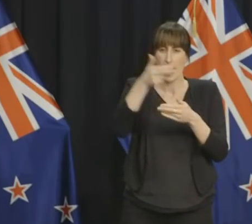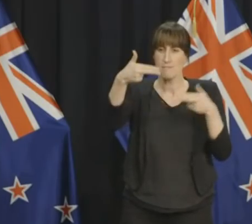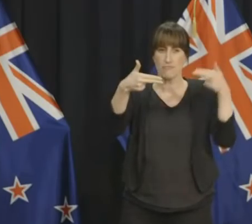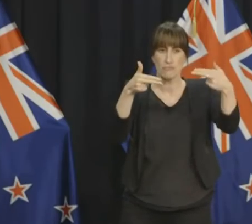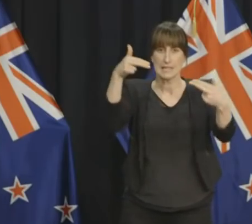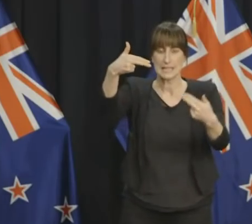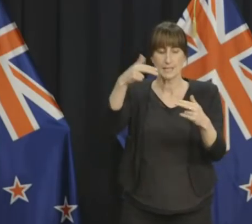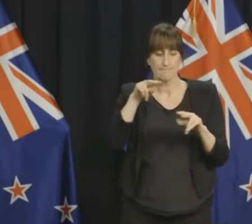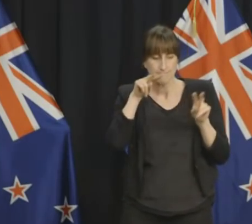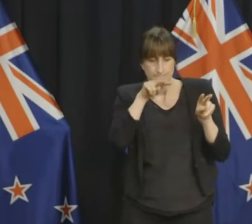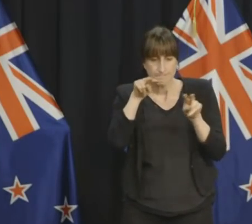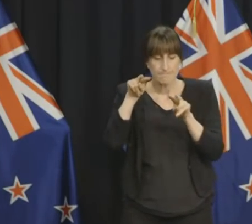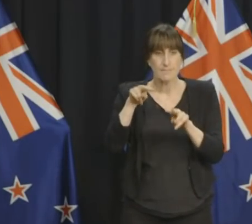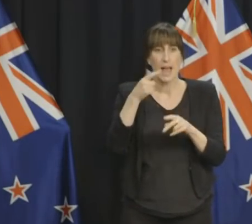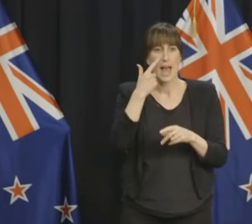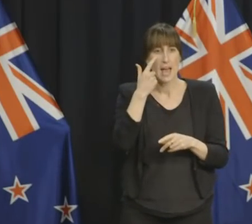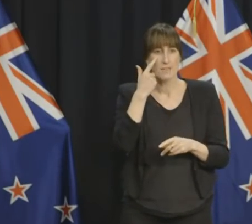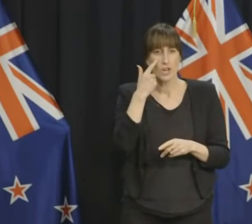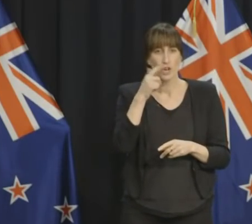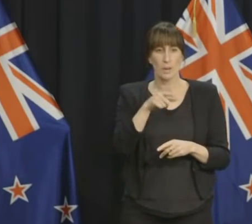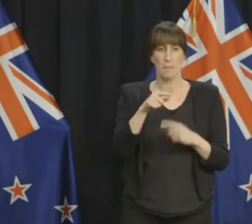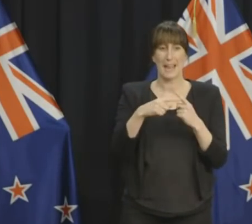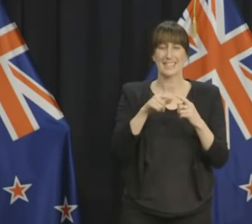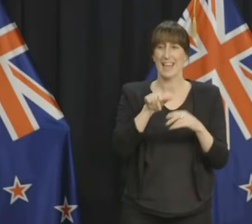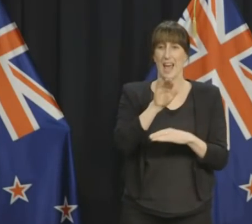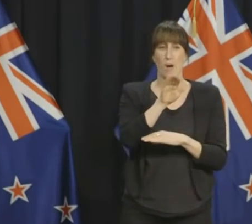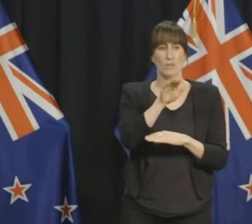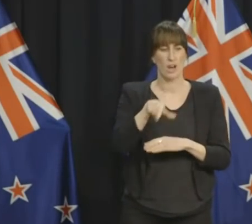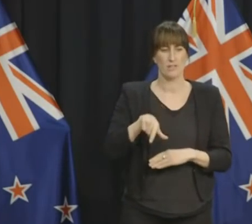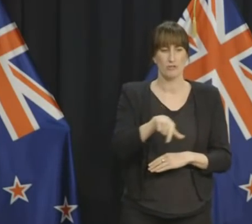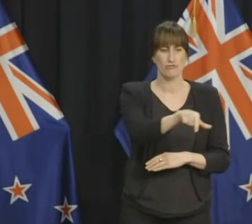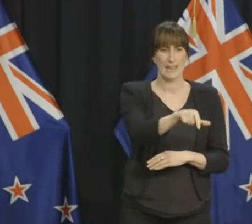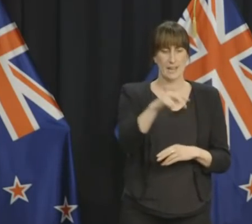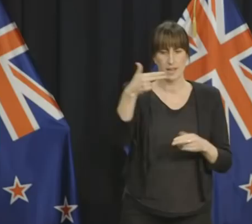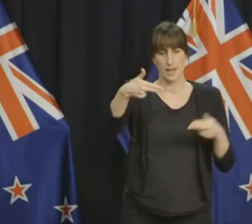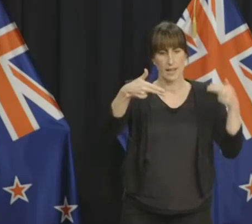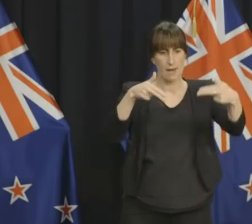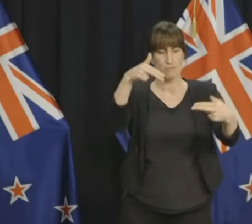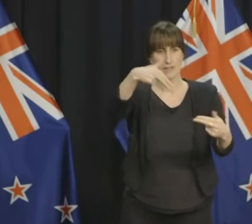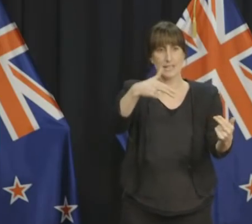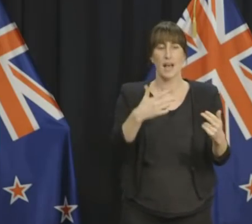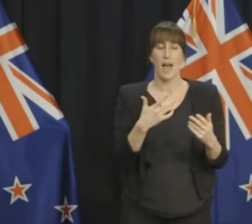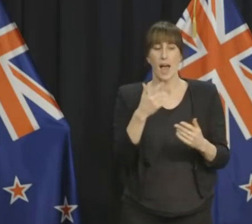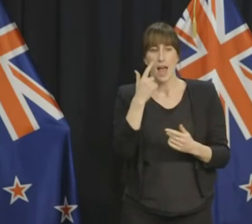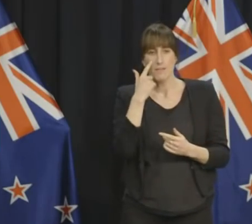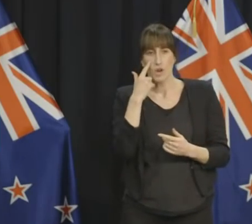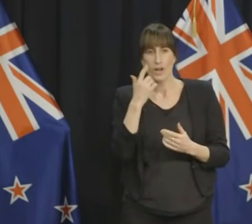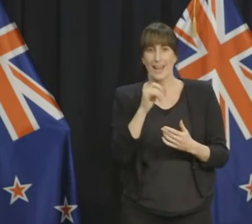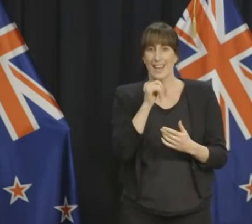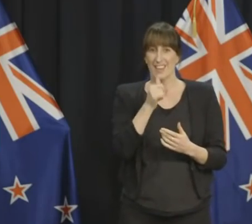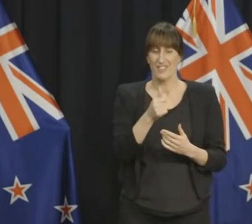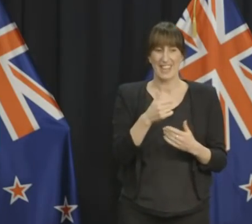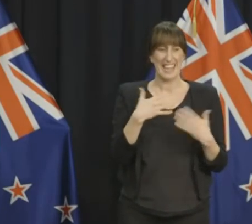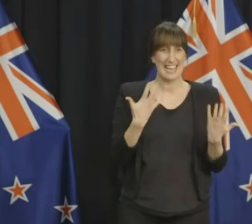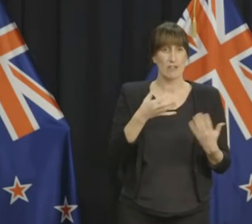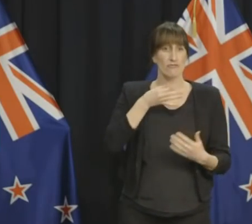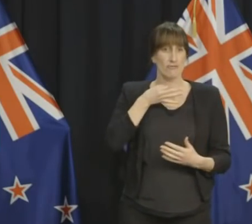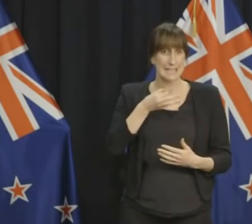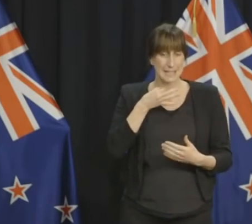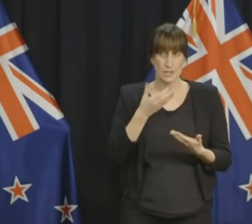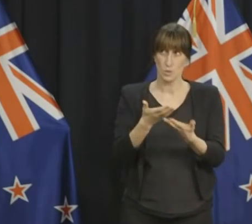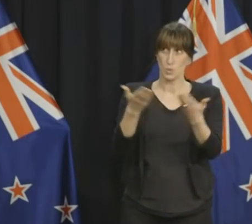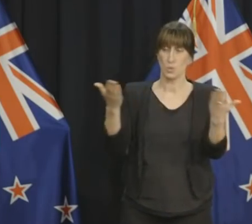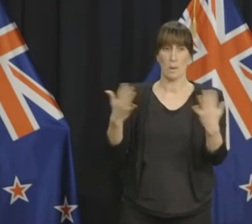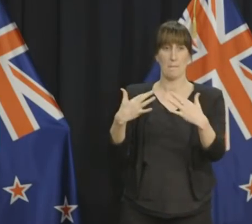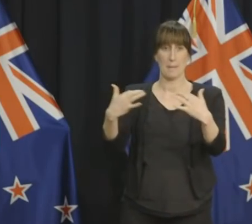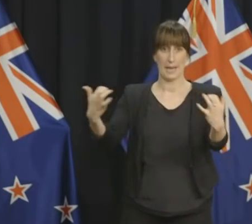CBD and Countdown to understand the risk to the public posed by this incident. While investigations are ongoing, the